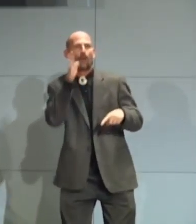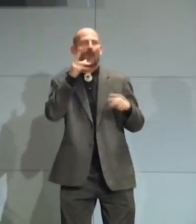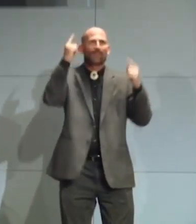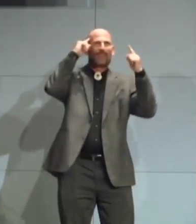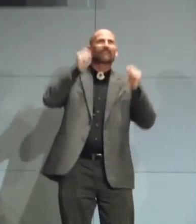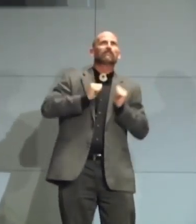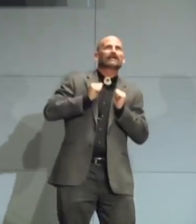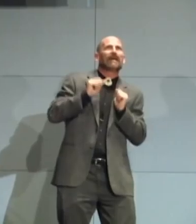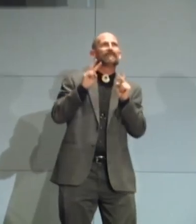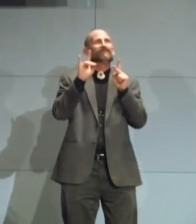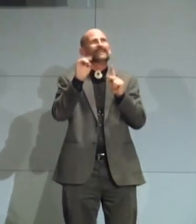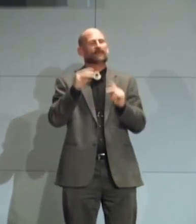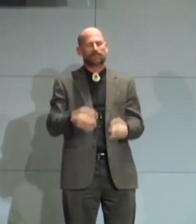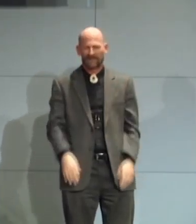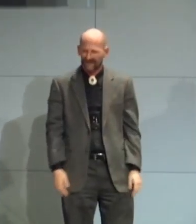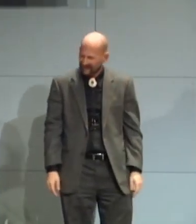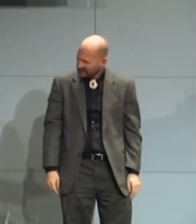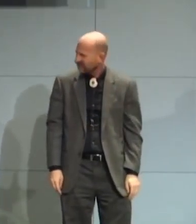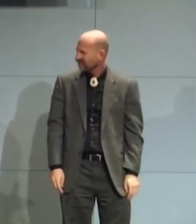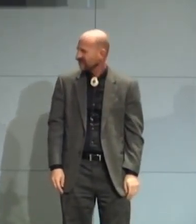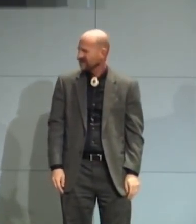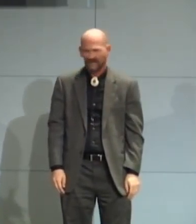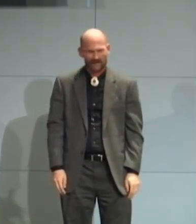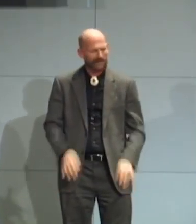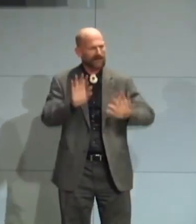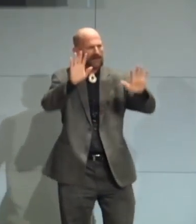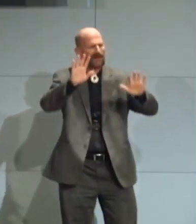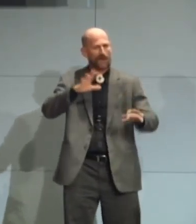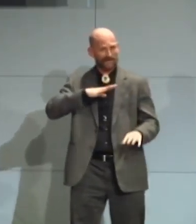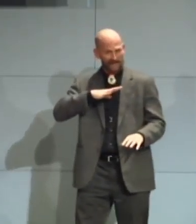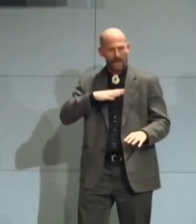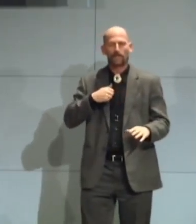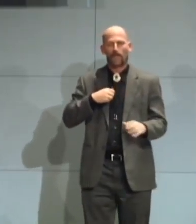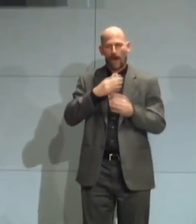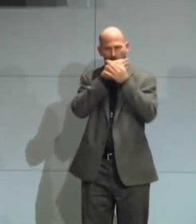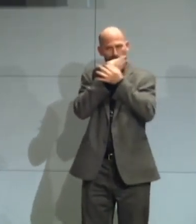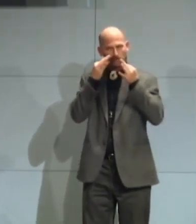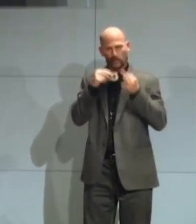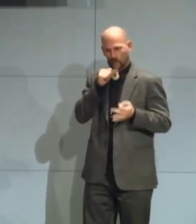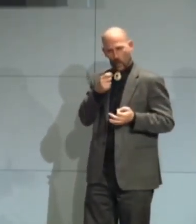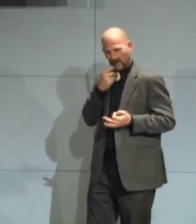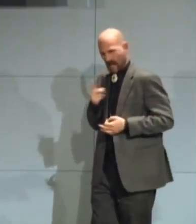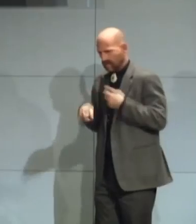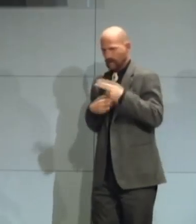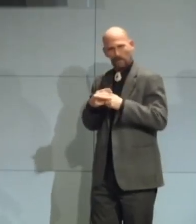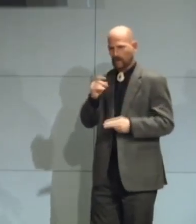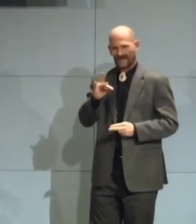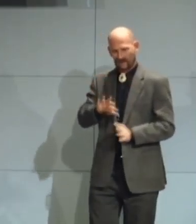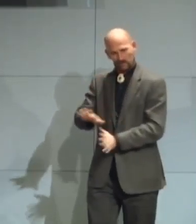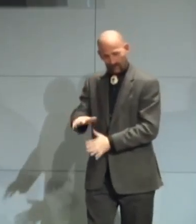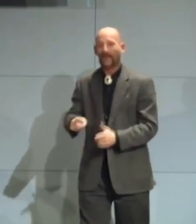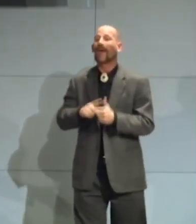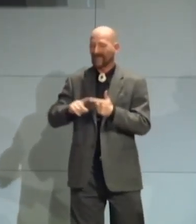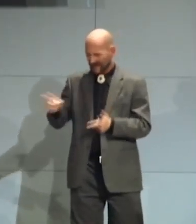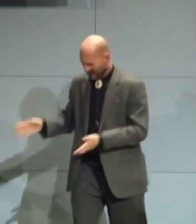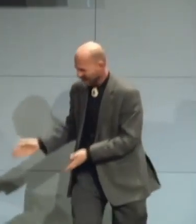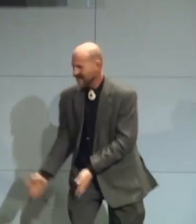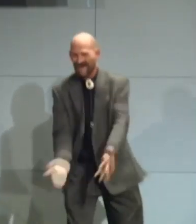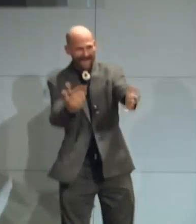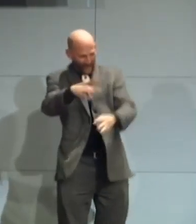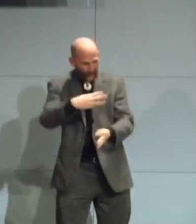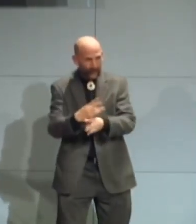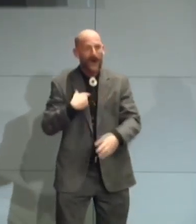privileges, then it's safe for you to acknowledge yours, right? Because you know that when you do that, I'm not going to yell at you. I just admitted that I